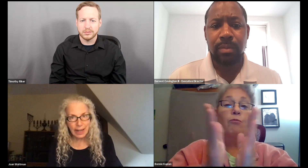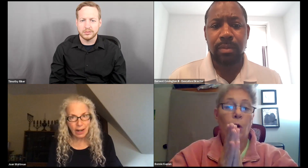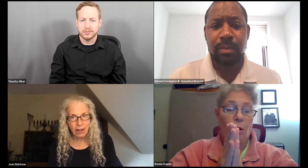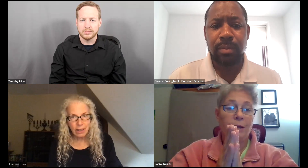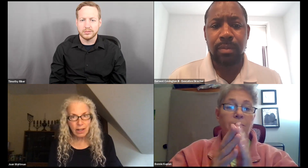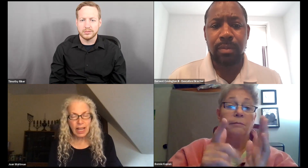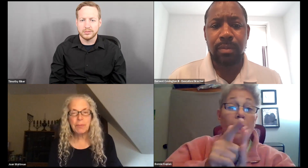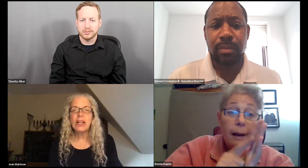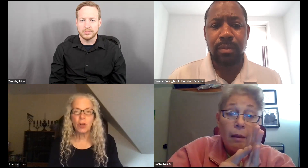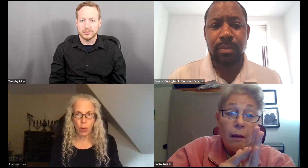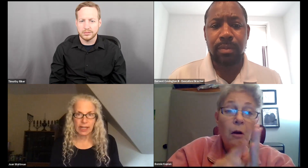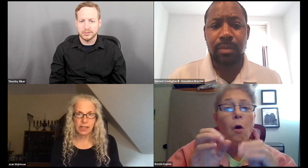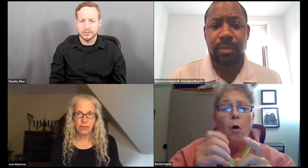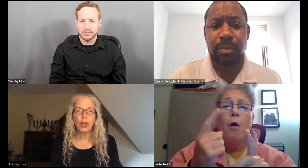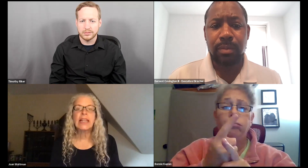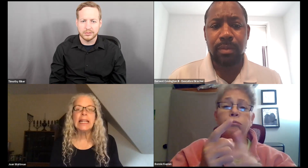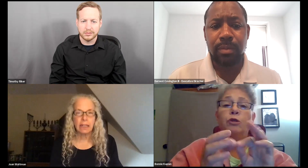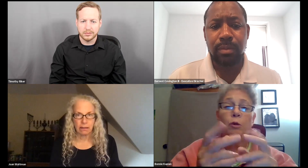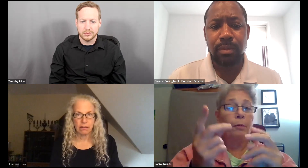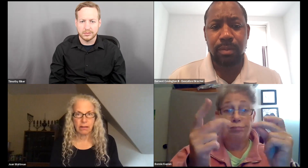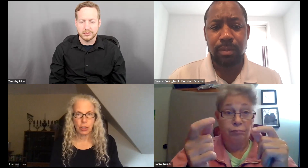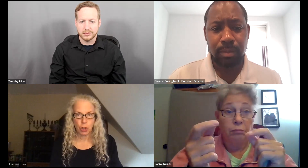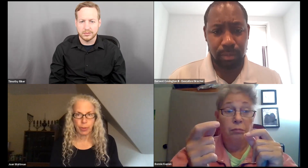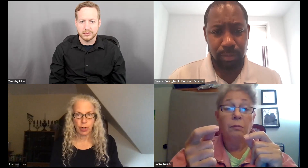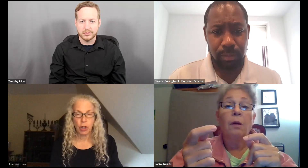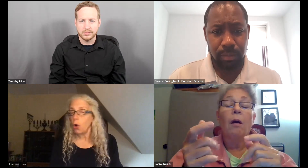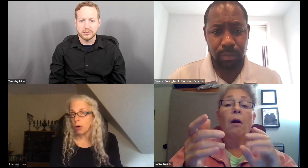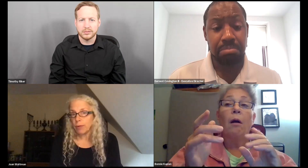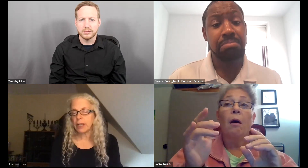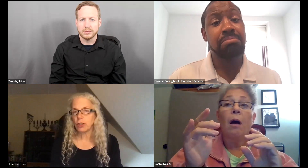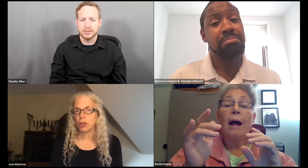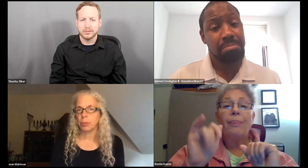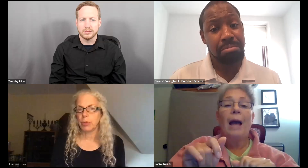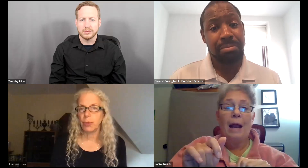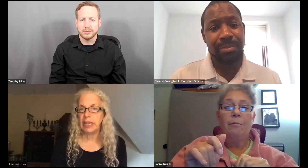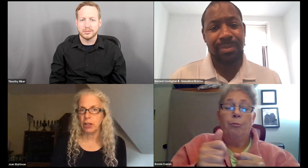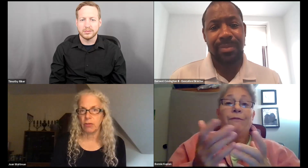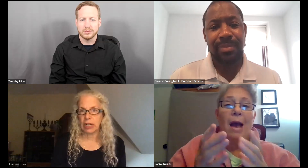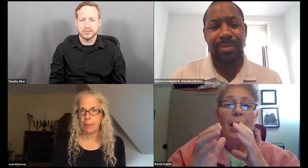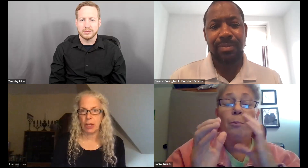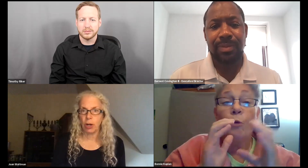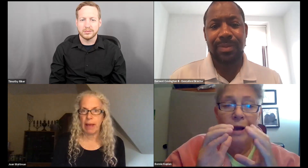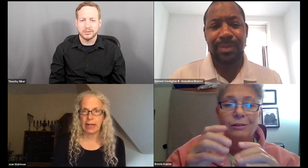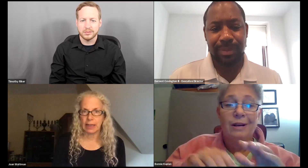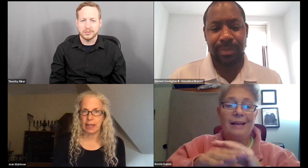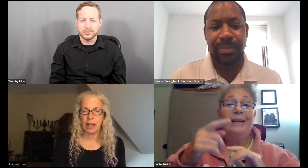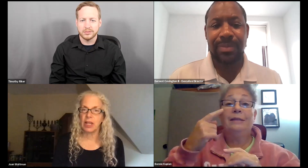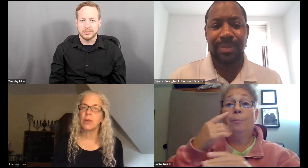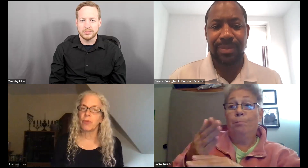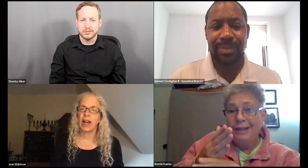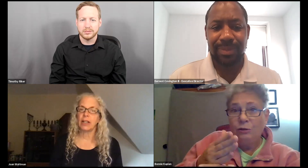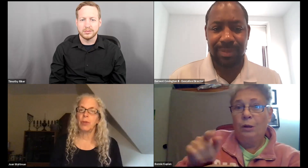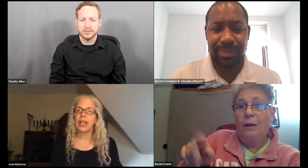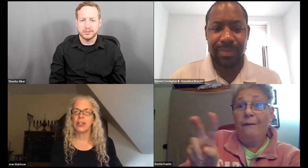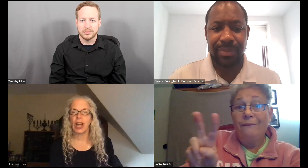then and there and make a request for a legal interpreter or a regular interpreter if we need it. It can be automatically, and then they